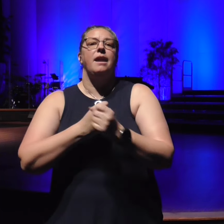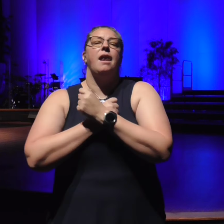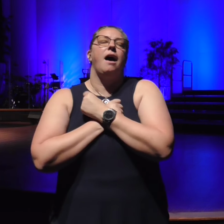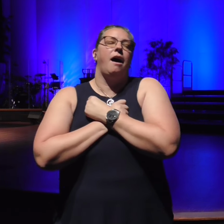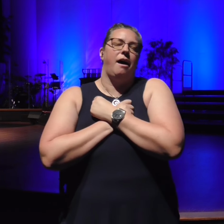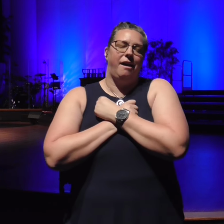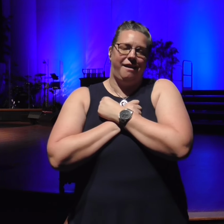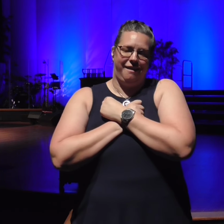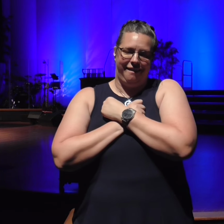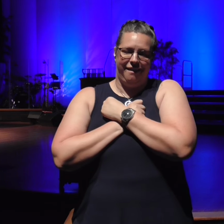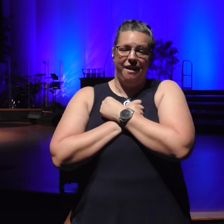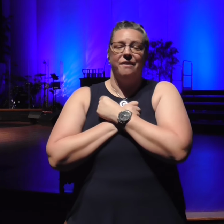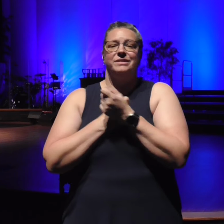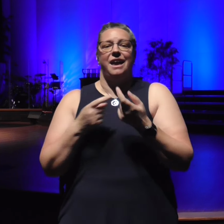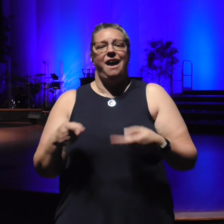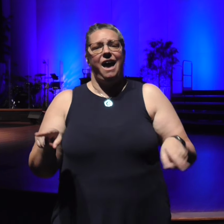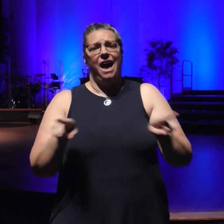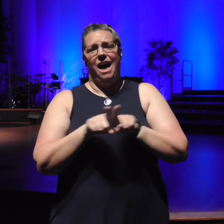loved as I